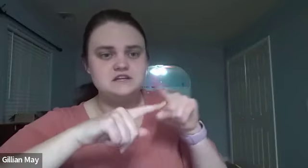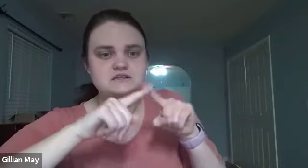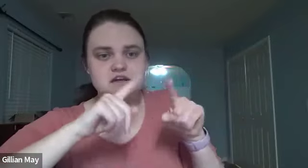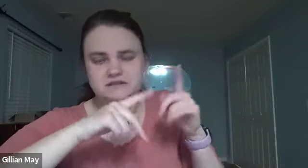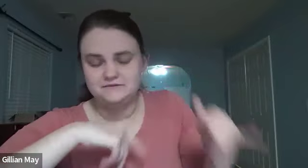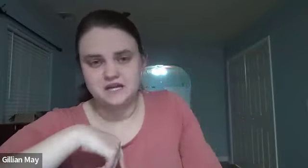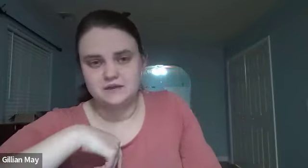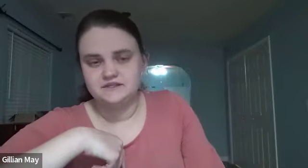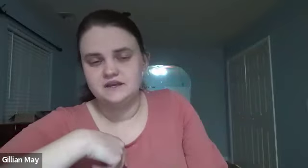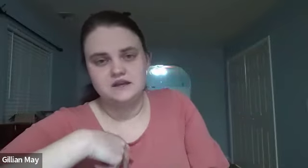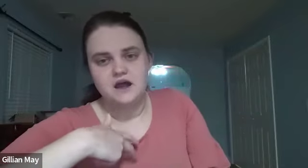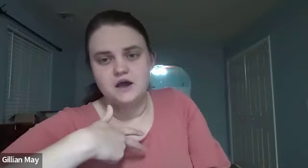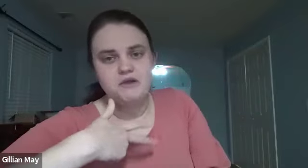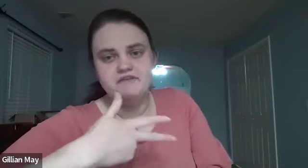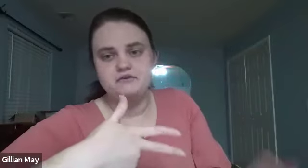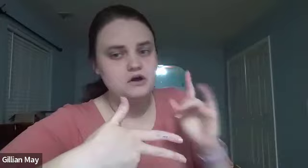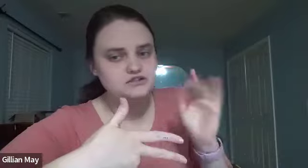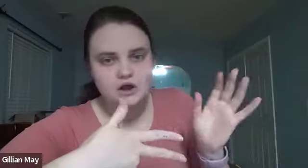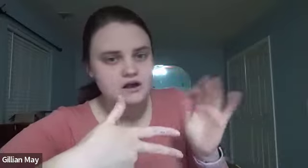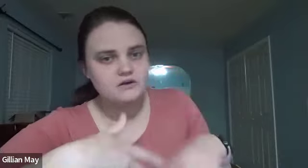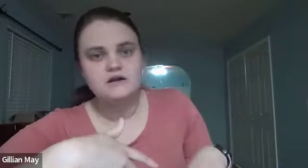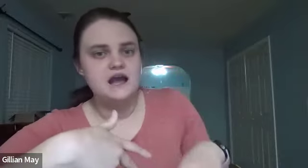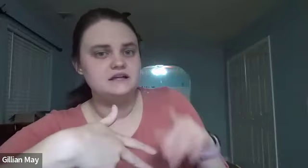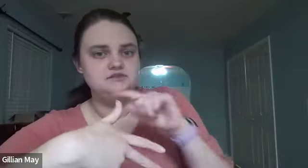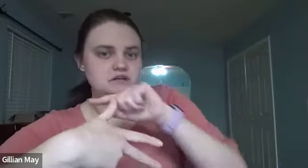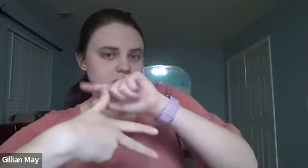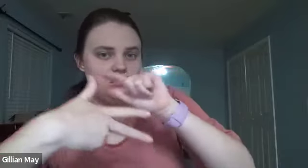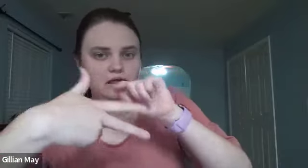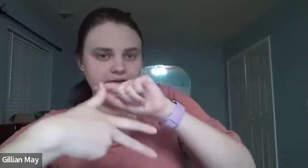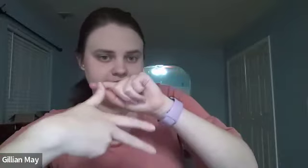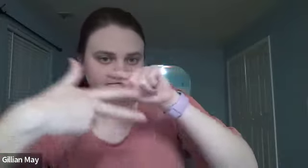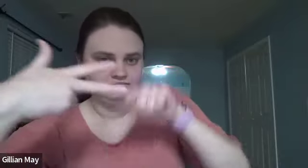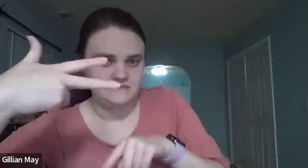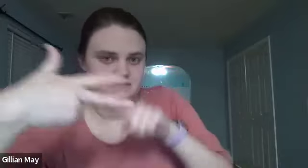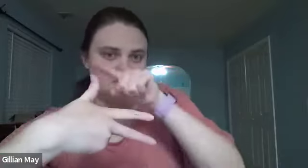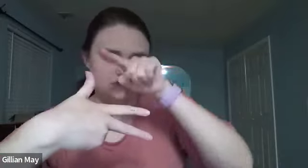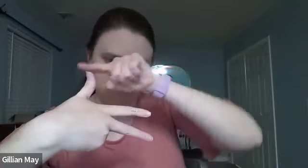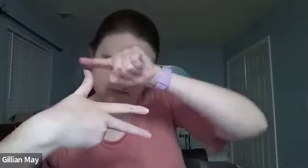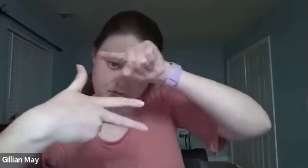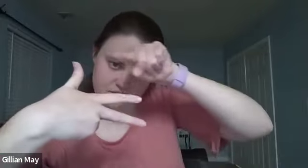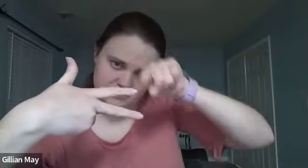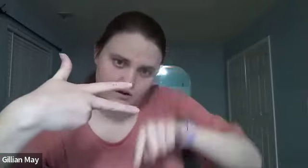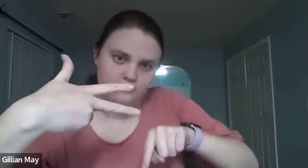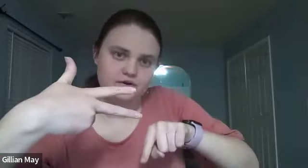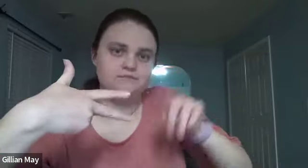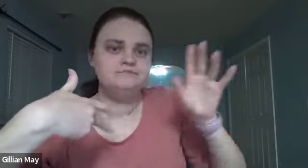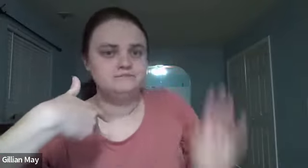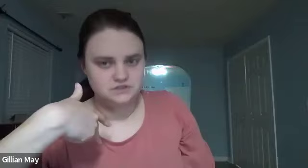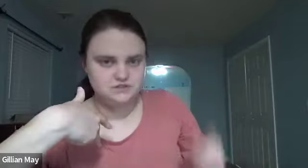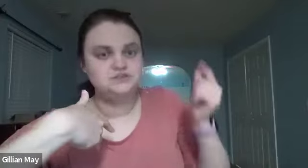can tell the different types. If they're all dog or all cats, you can go like make this motion of like pointing to all of them,